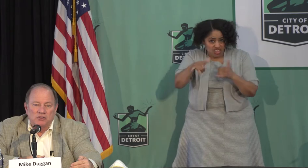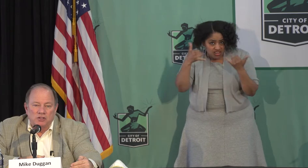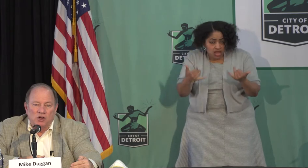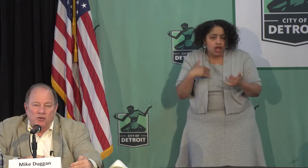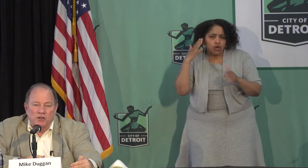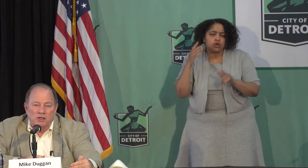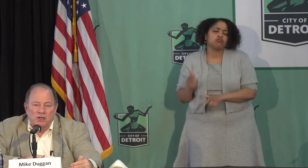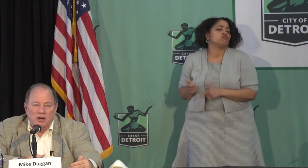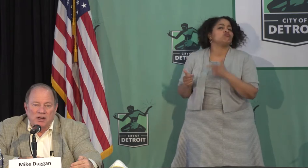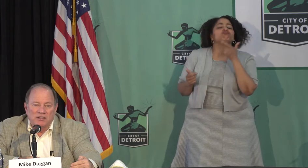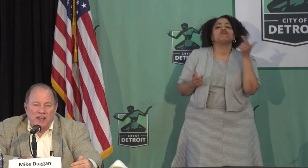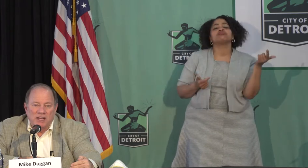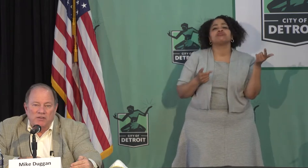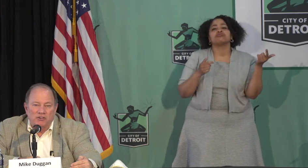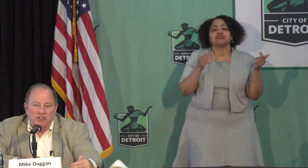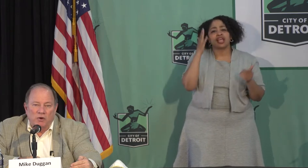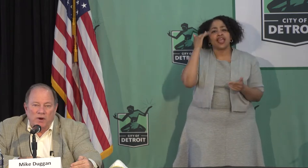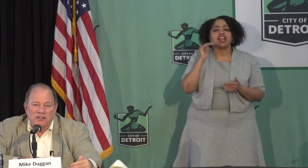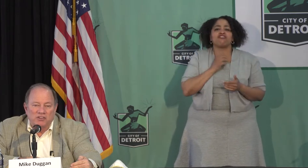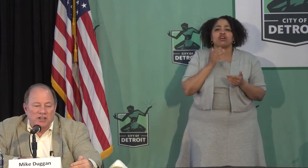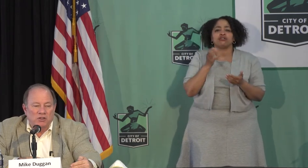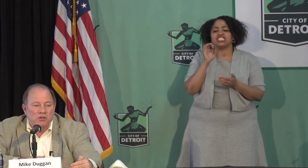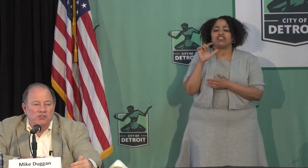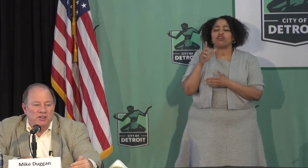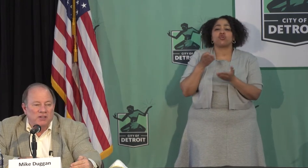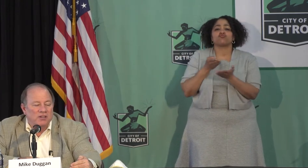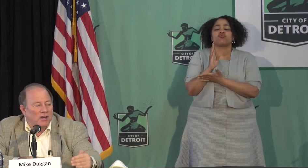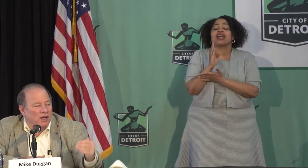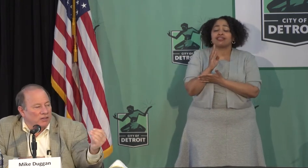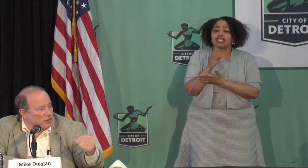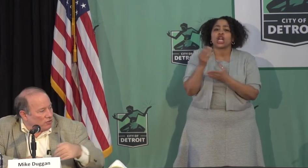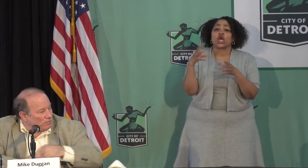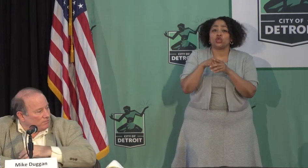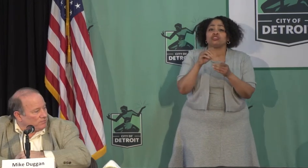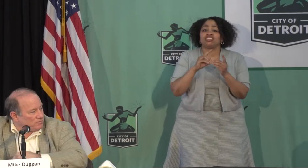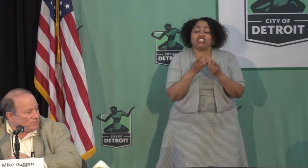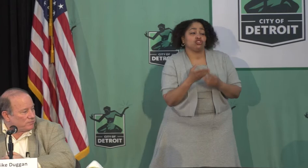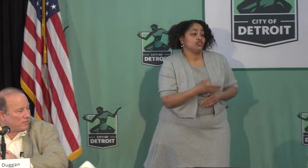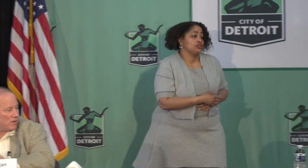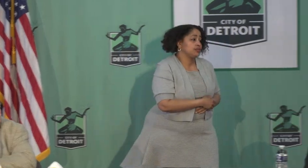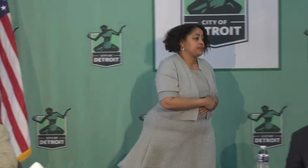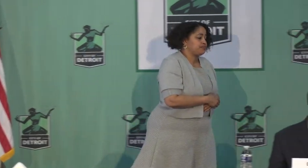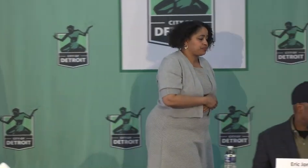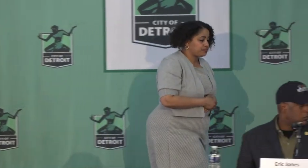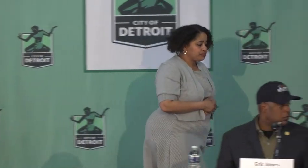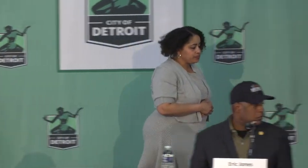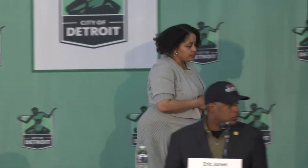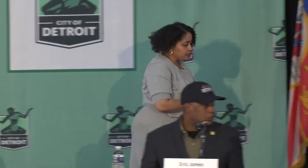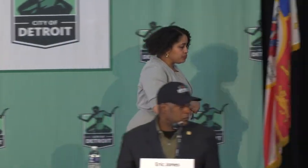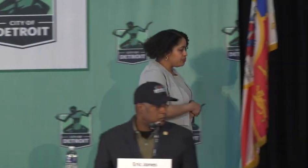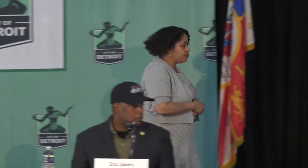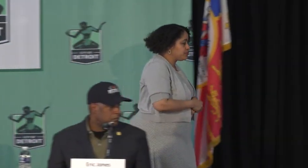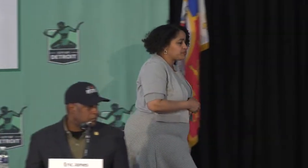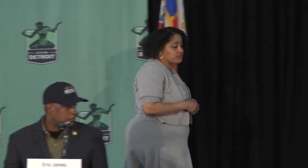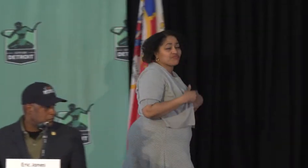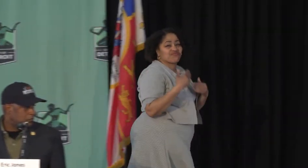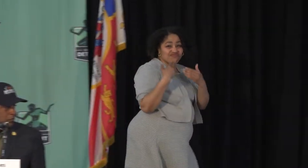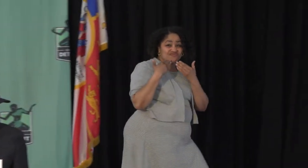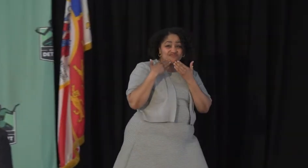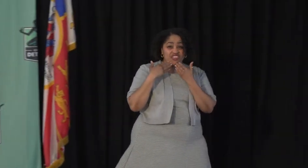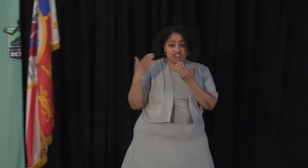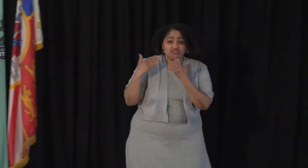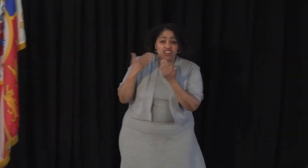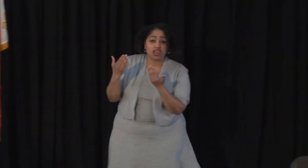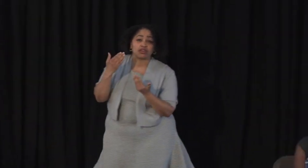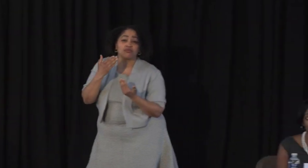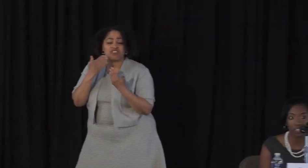I'll turn it over to the head of our civil rights and inclusion division. Thank you, Mayor. First, I'd